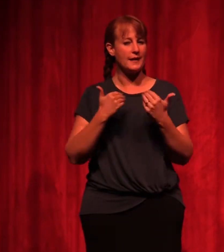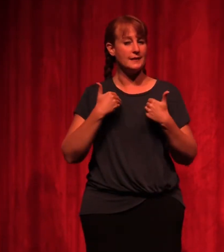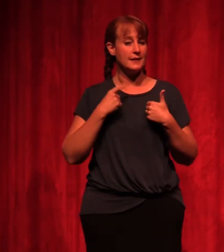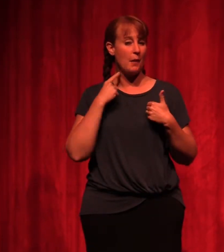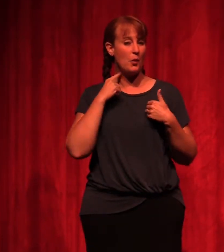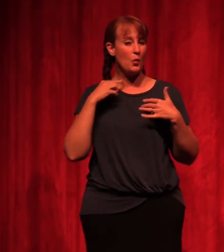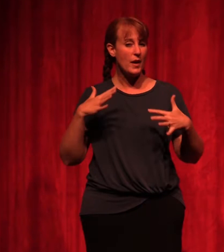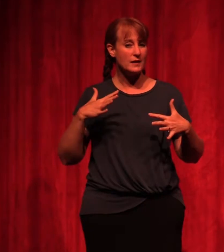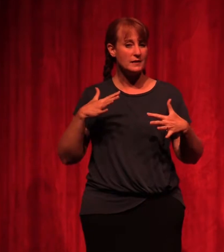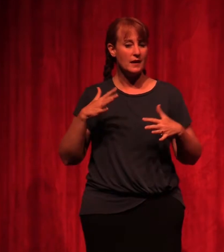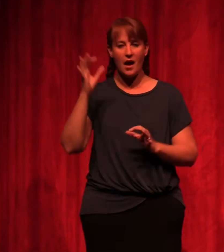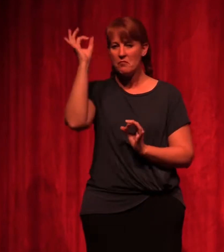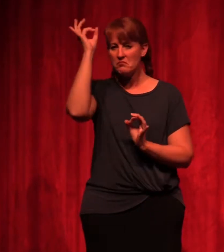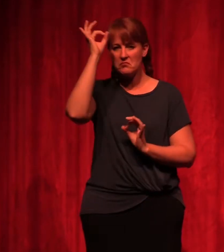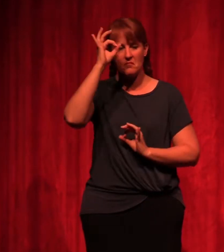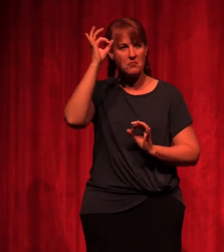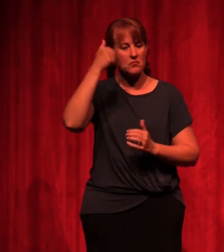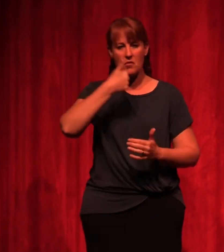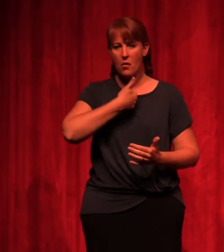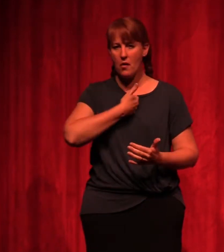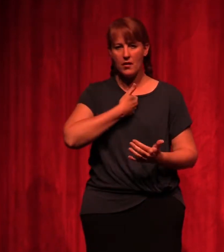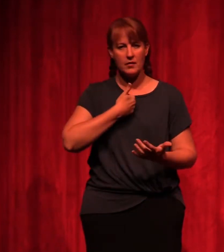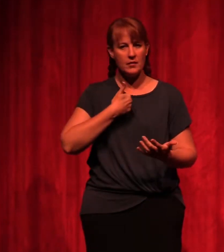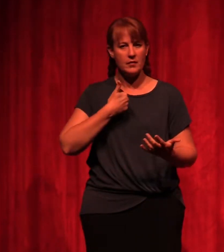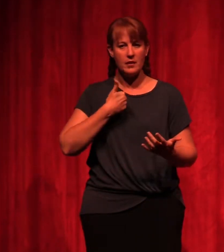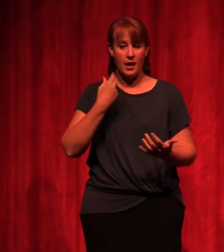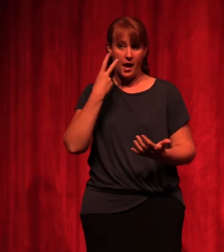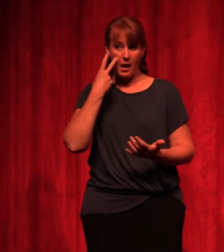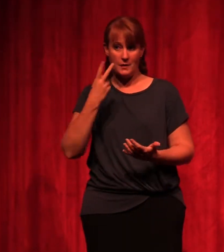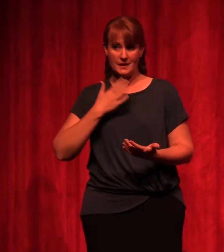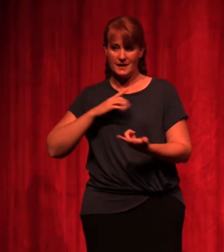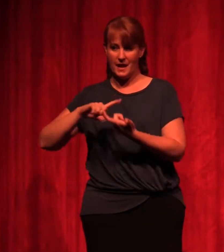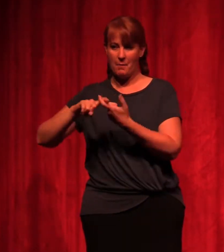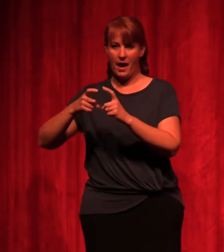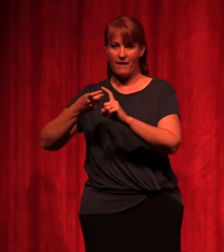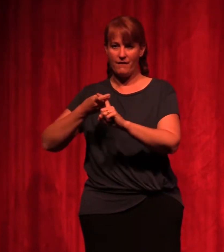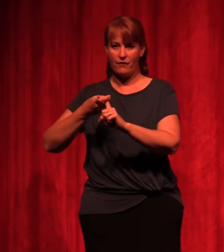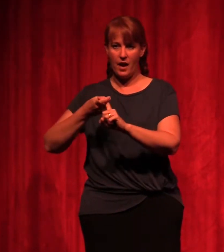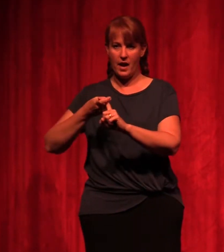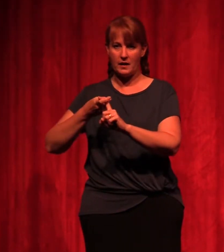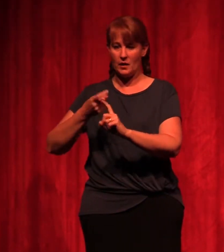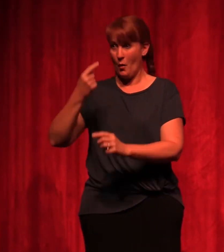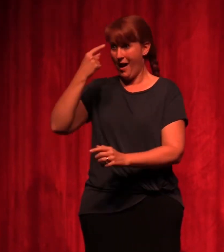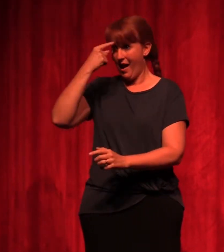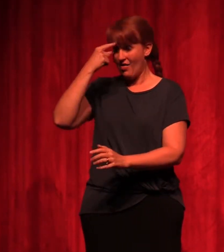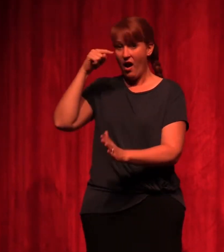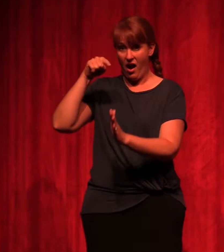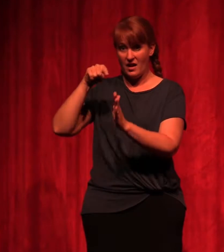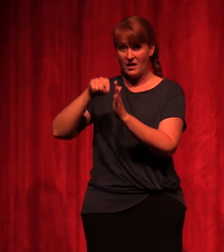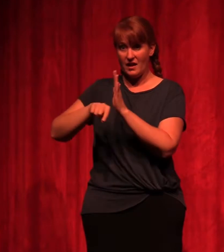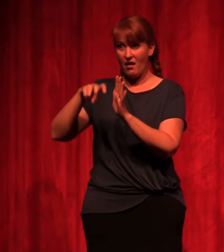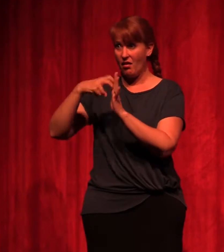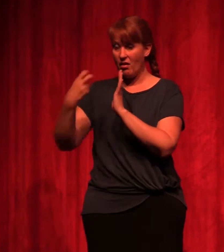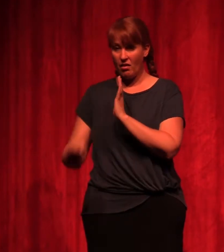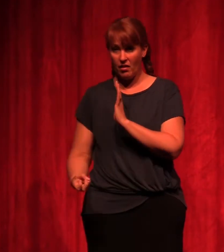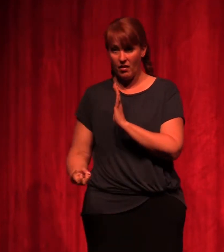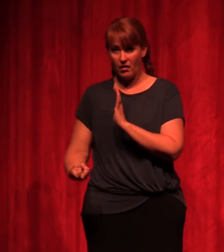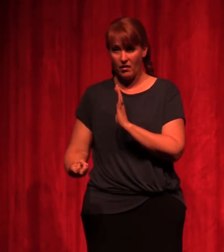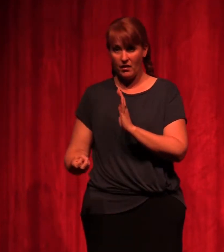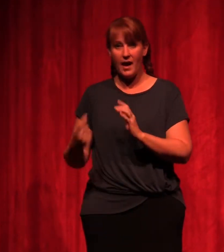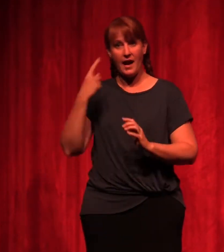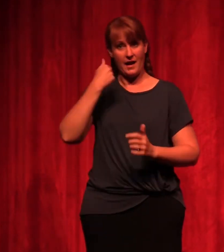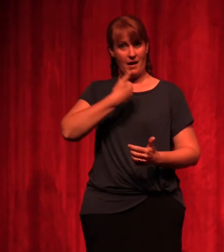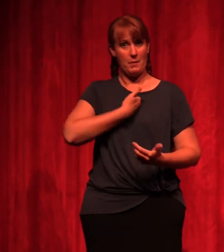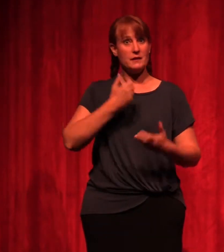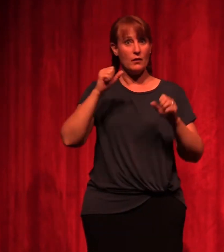had no idea that I would see my friend, for all I knew, killed, and would feel like I myself